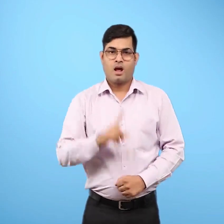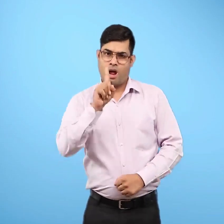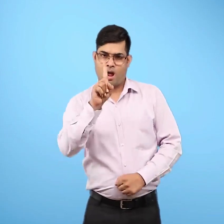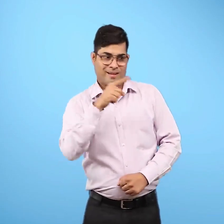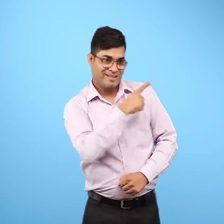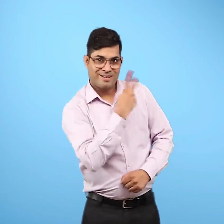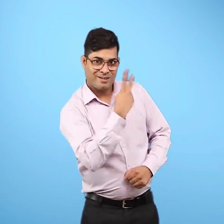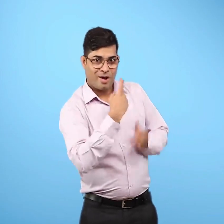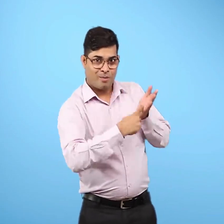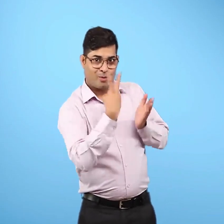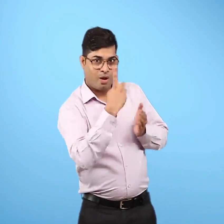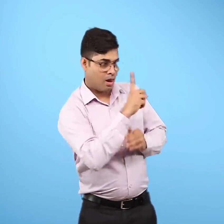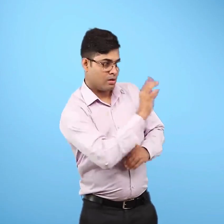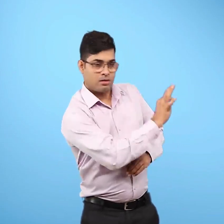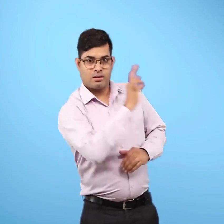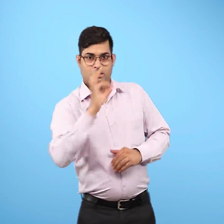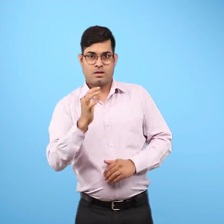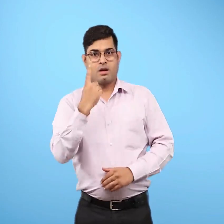One of them reads,